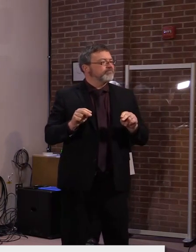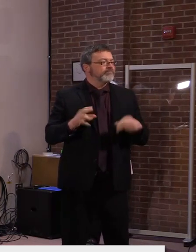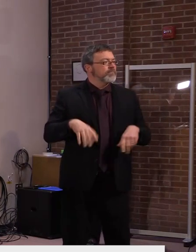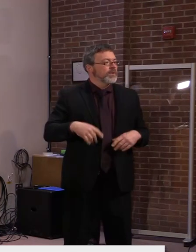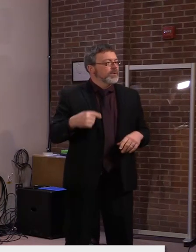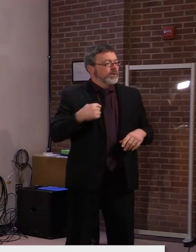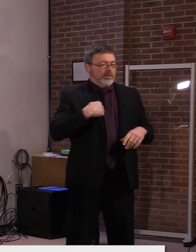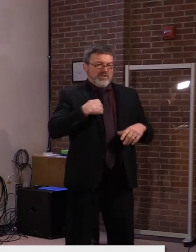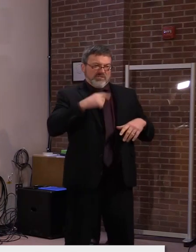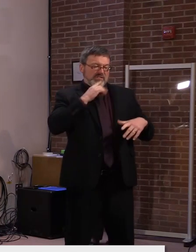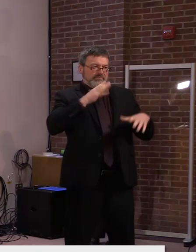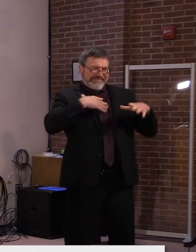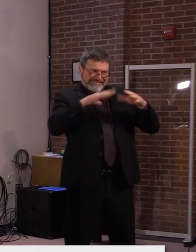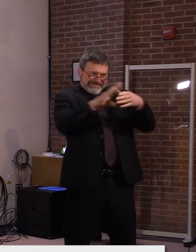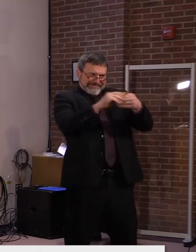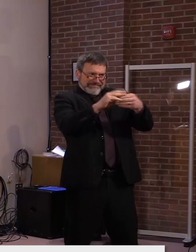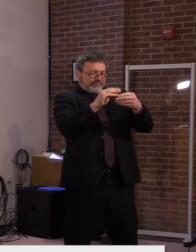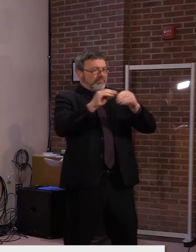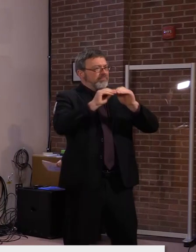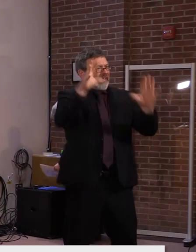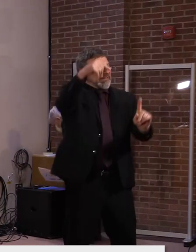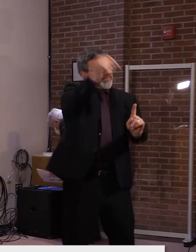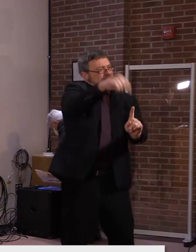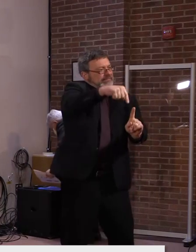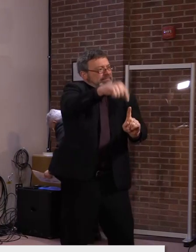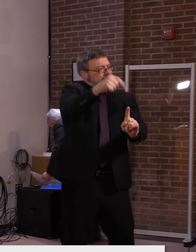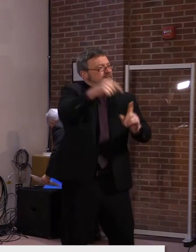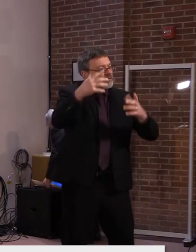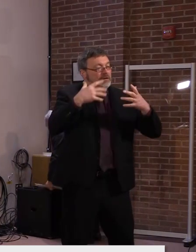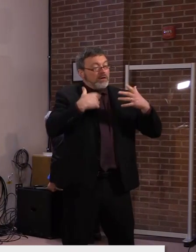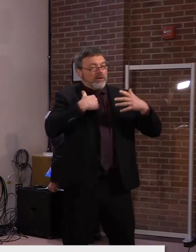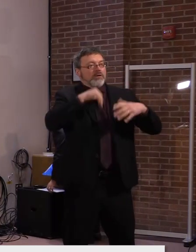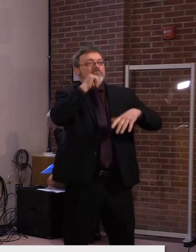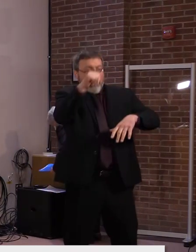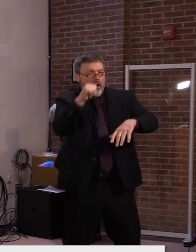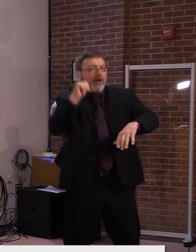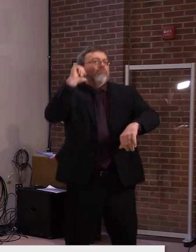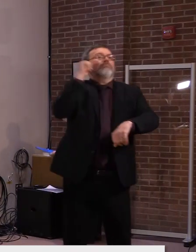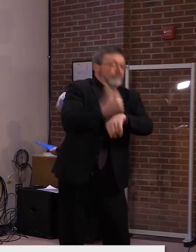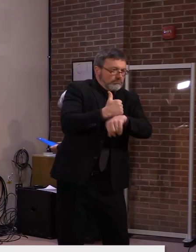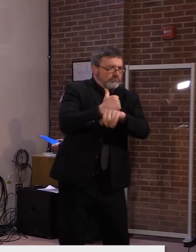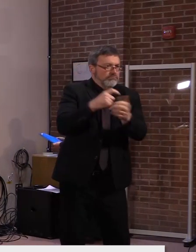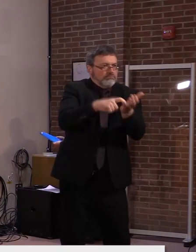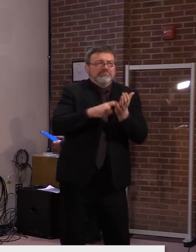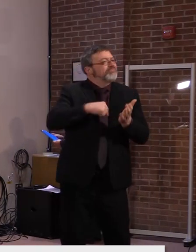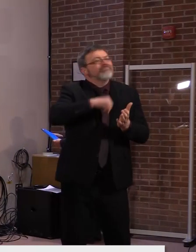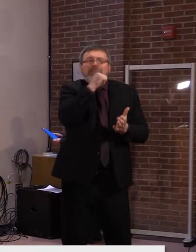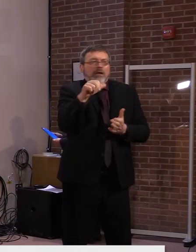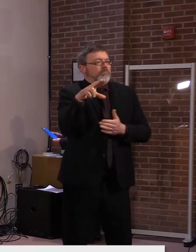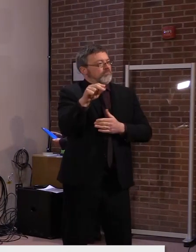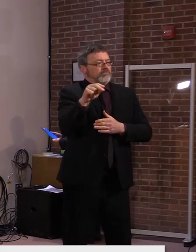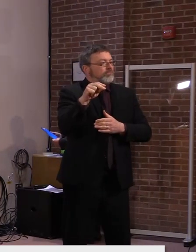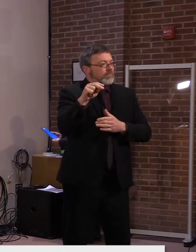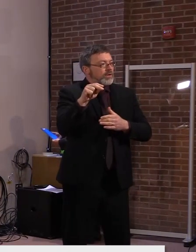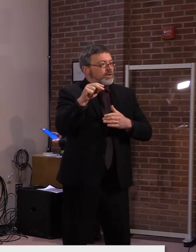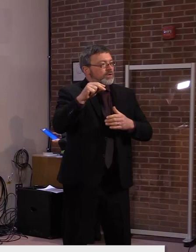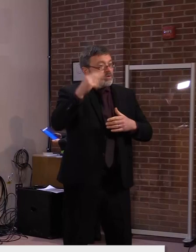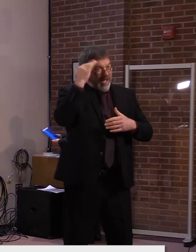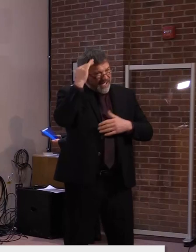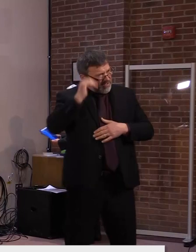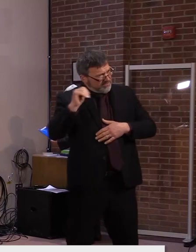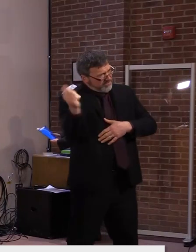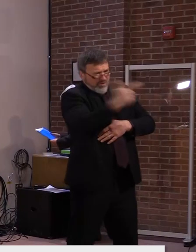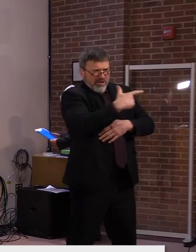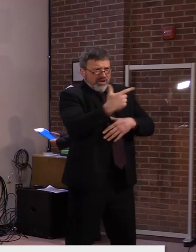reason to re-implement broad mandates on Vermonters. We have the highest vaccination rate and one of the lowest hospitalization